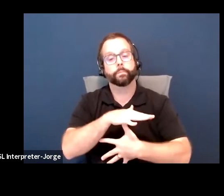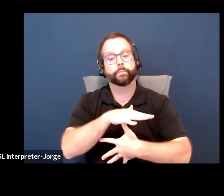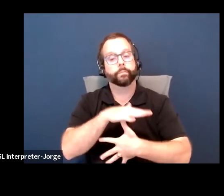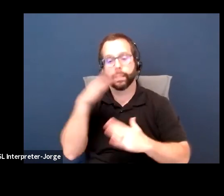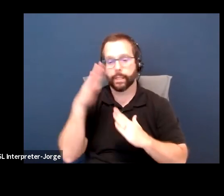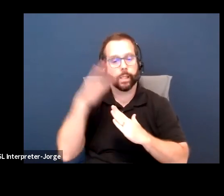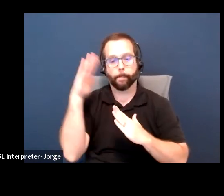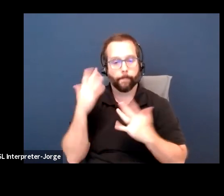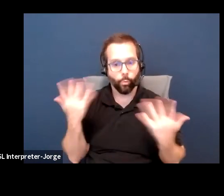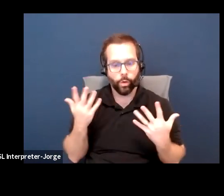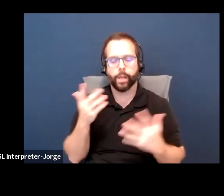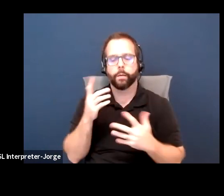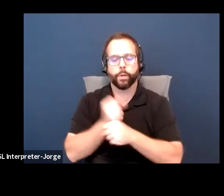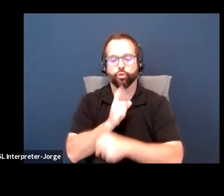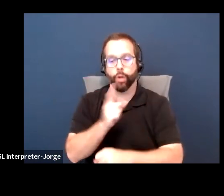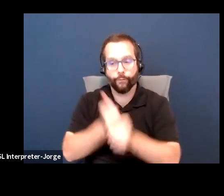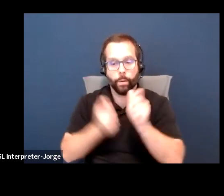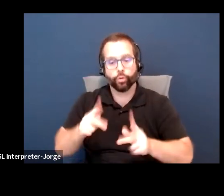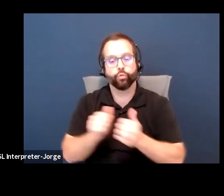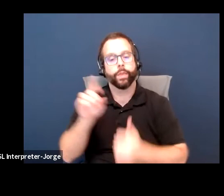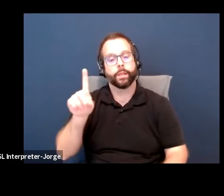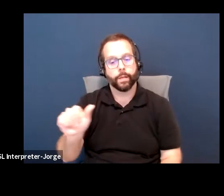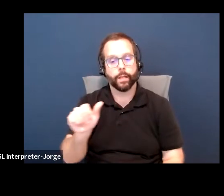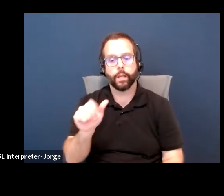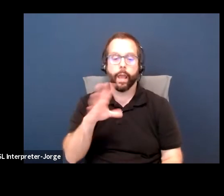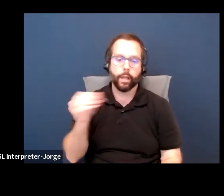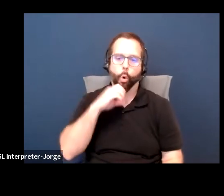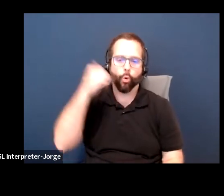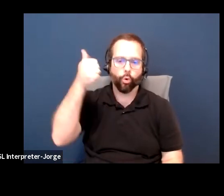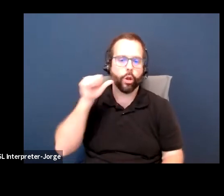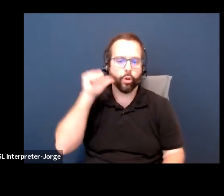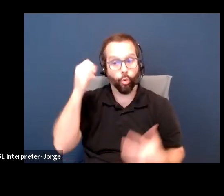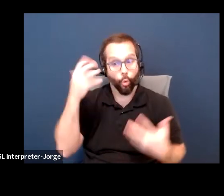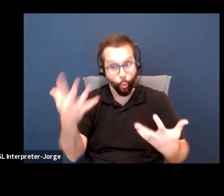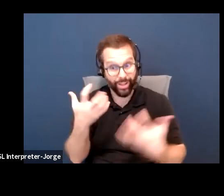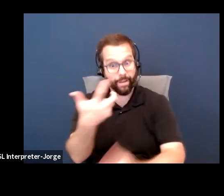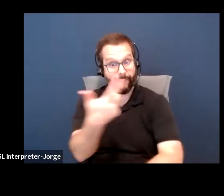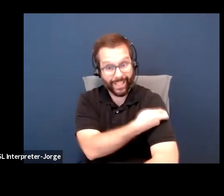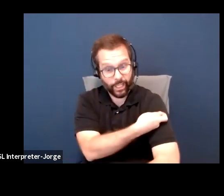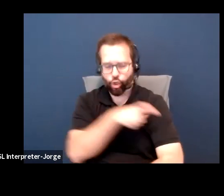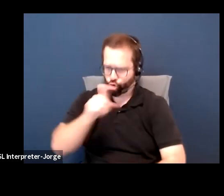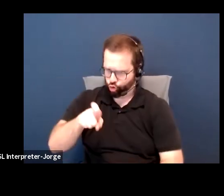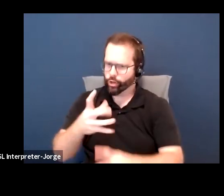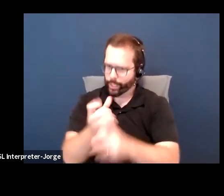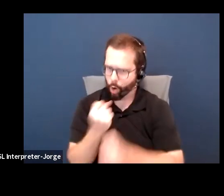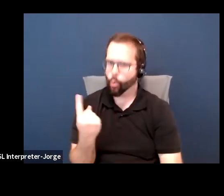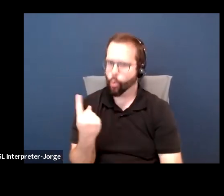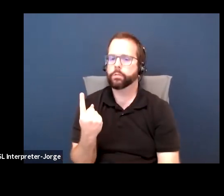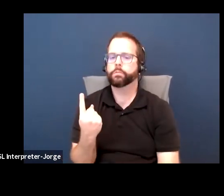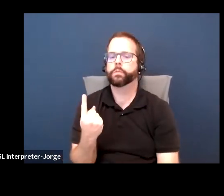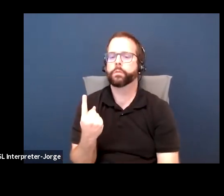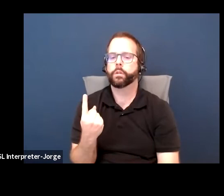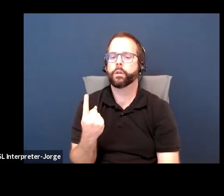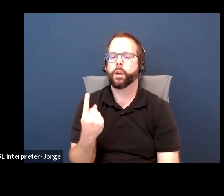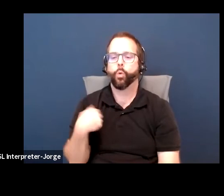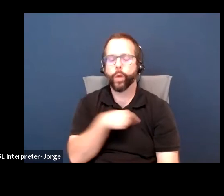every single person with a disability and older adult who wants a vaccine can get one. We know that too many